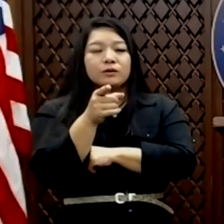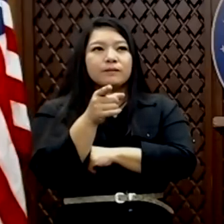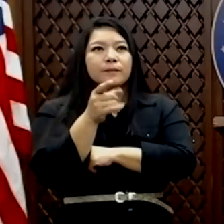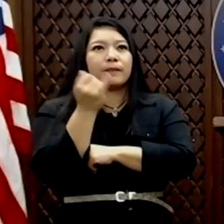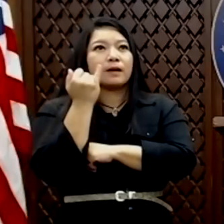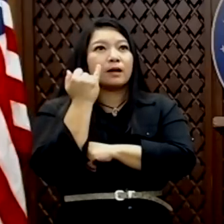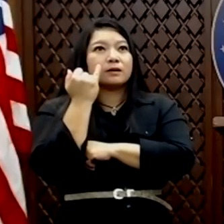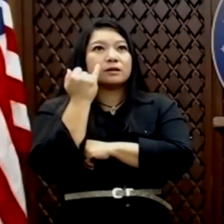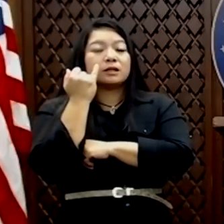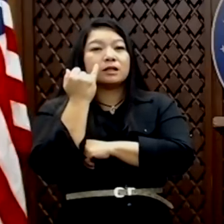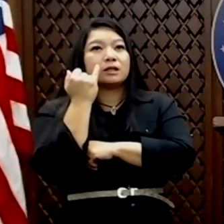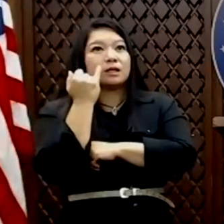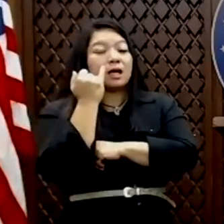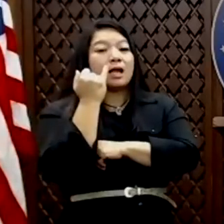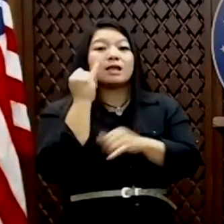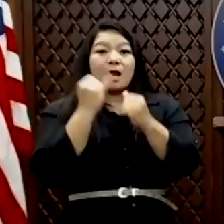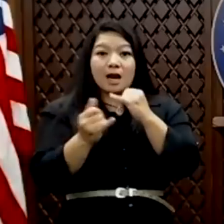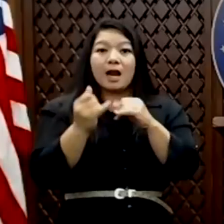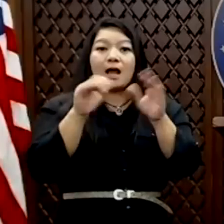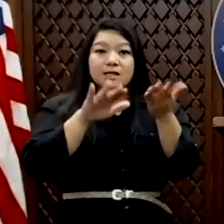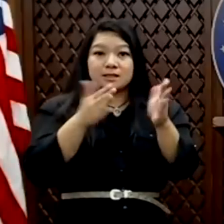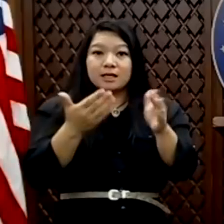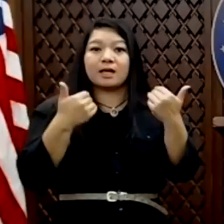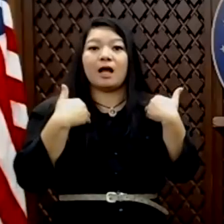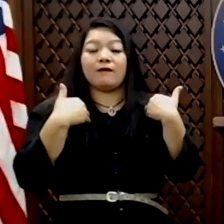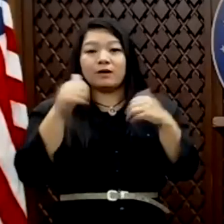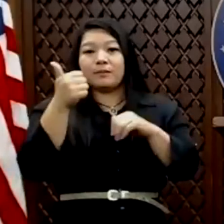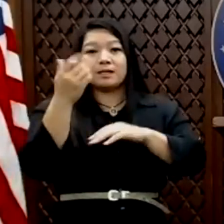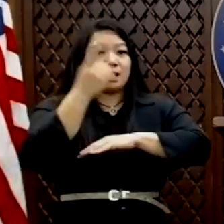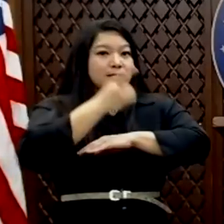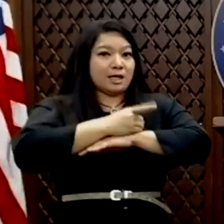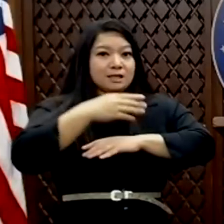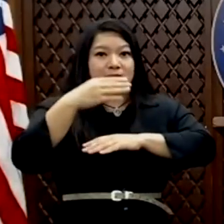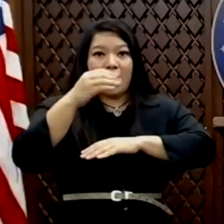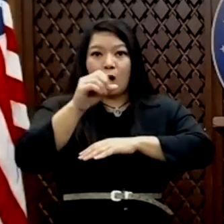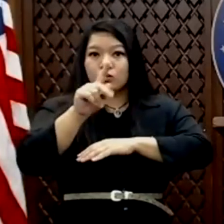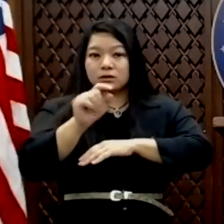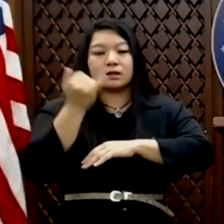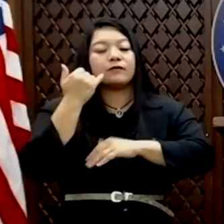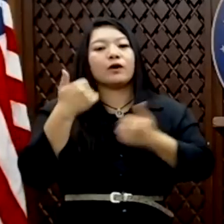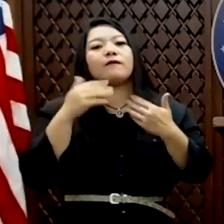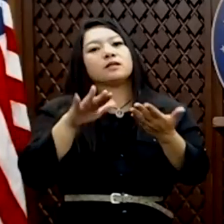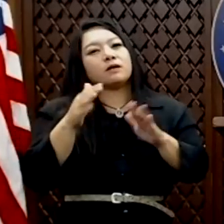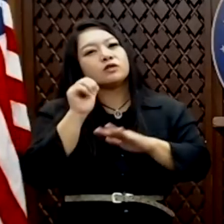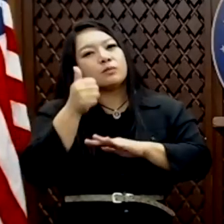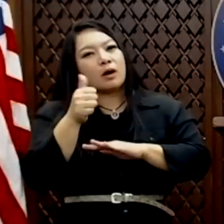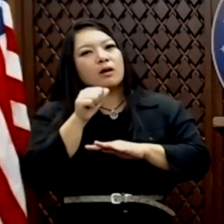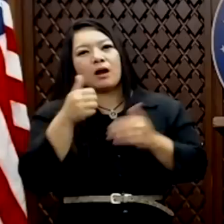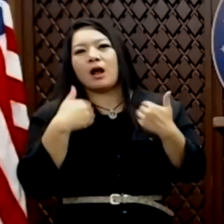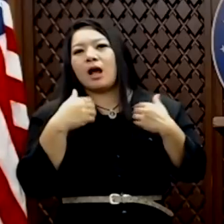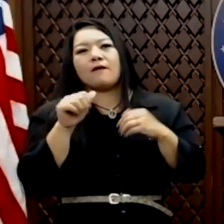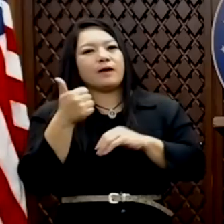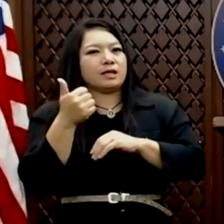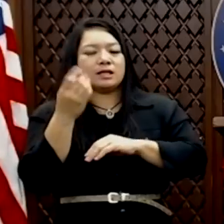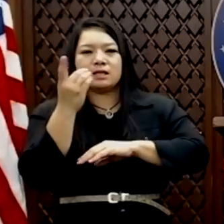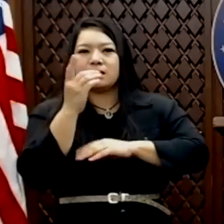the last death has to be 10 days out. So like if you have a death tomorrow and you don't have any deaths for